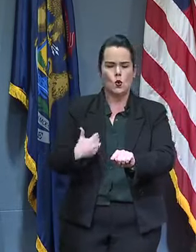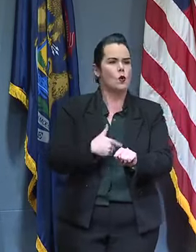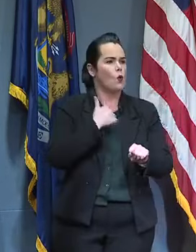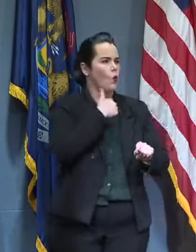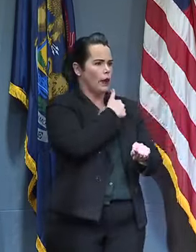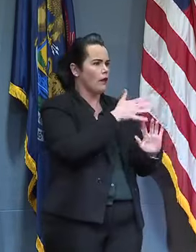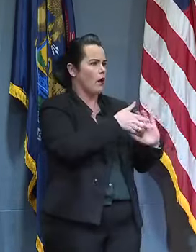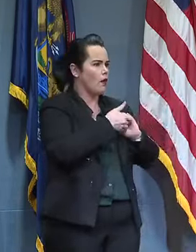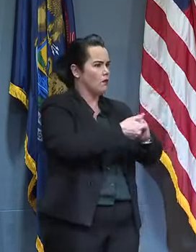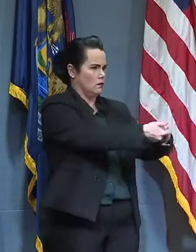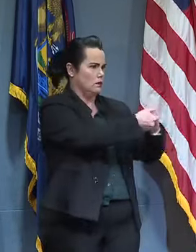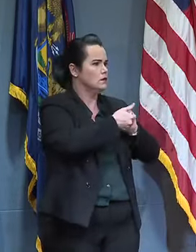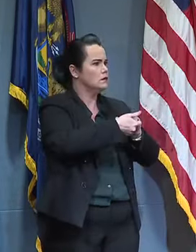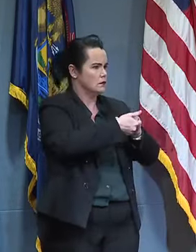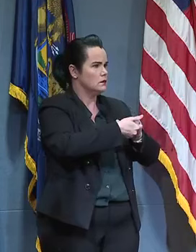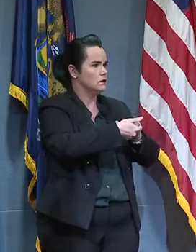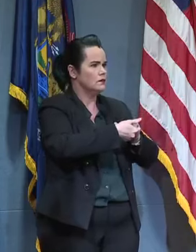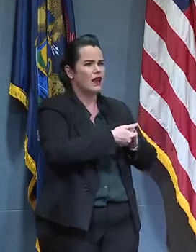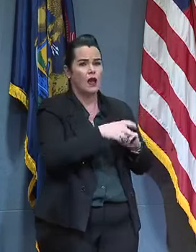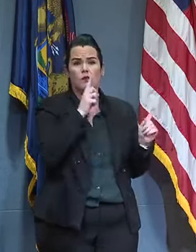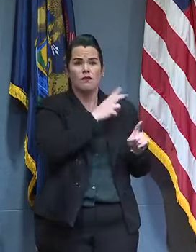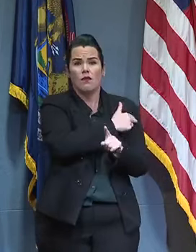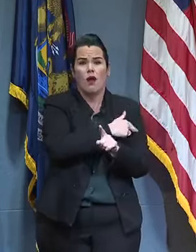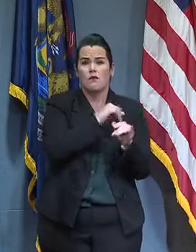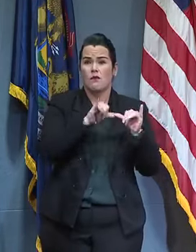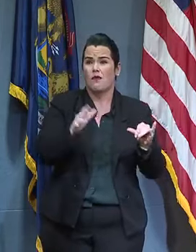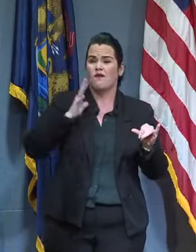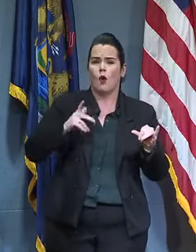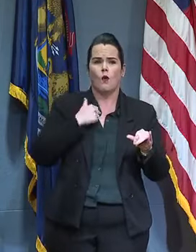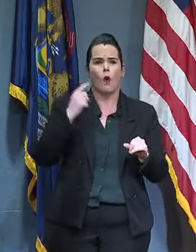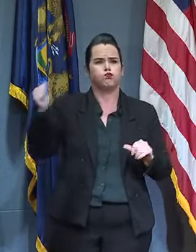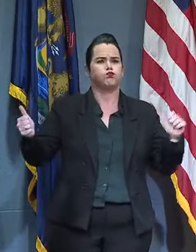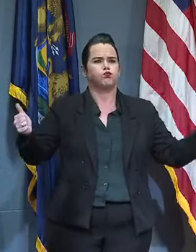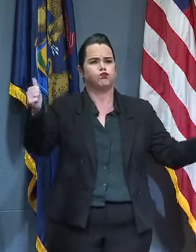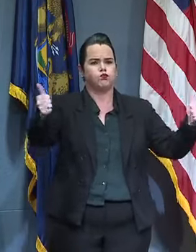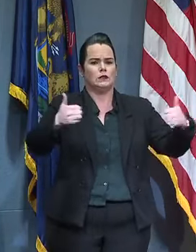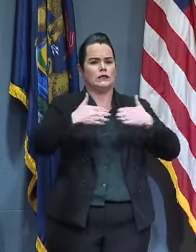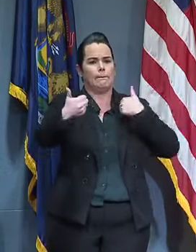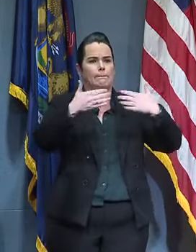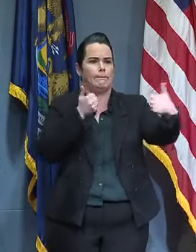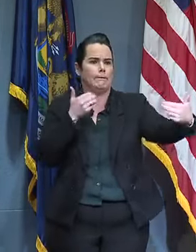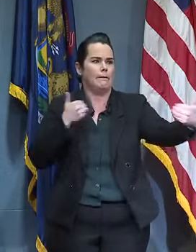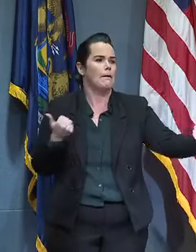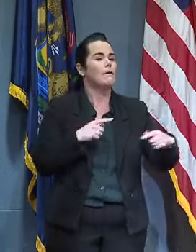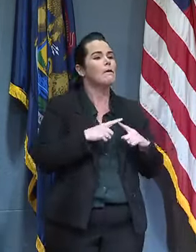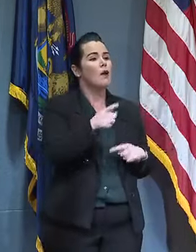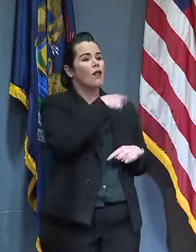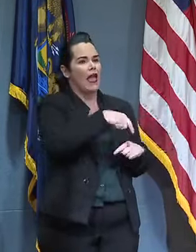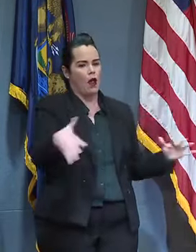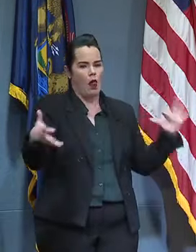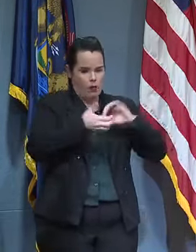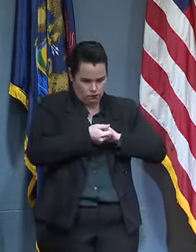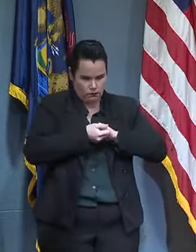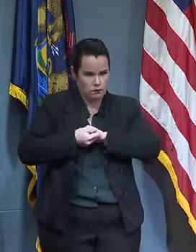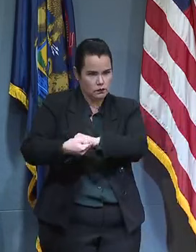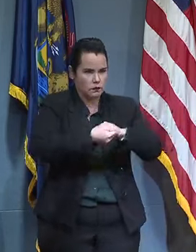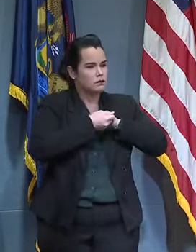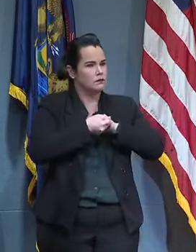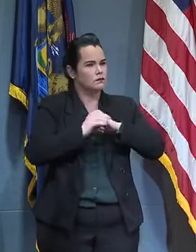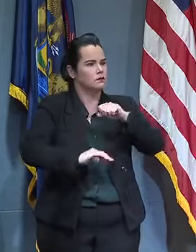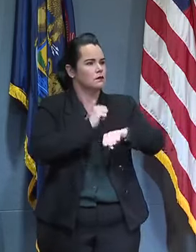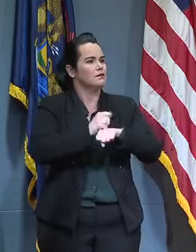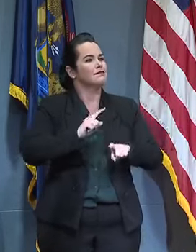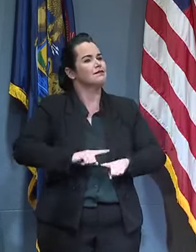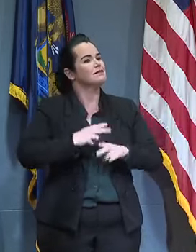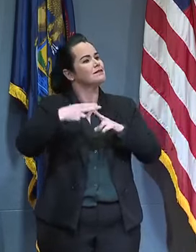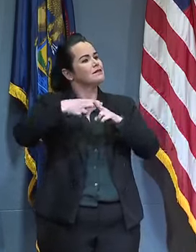together in a way that hospital systems hadn't worked together before, in setting up alternate care sites and really joining forces.